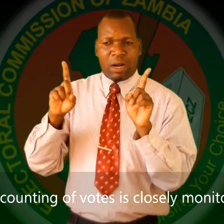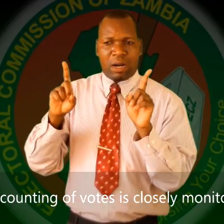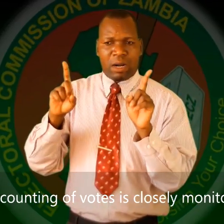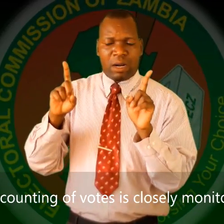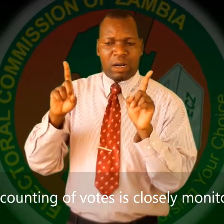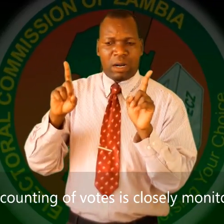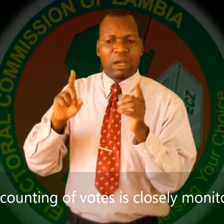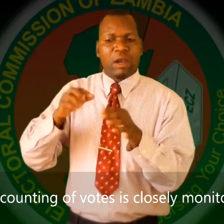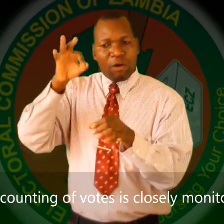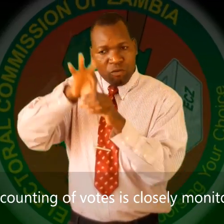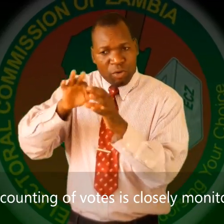is closely monitored.